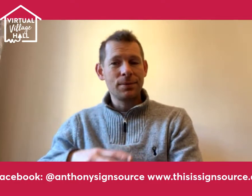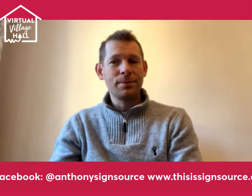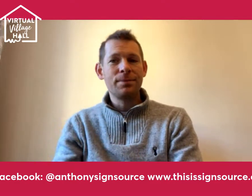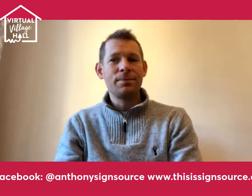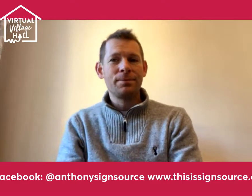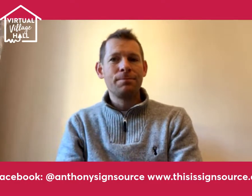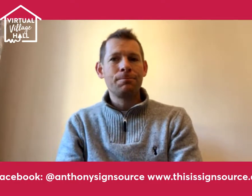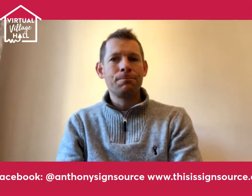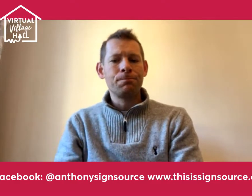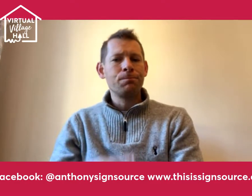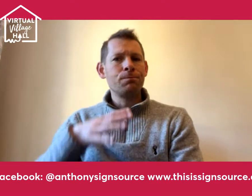Want,